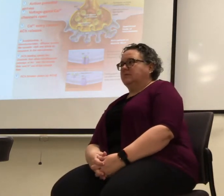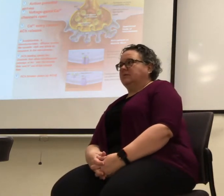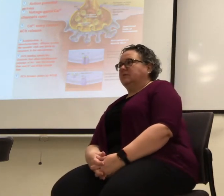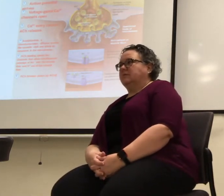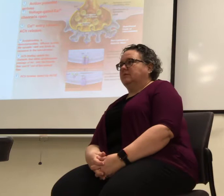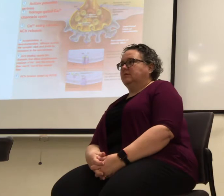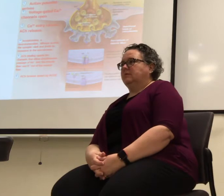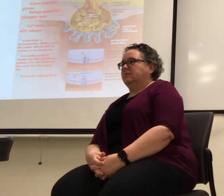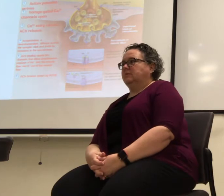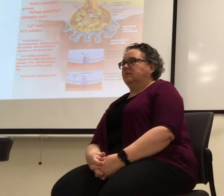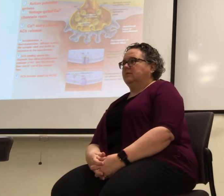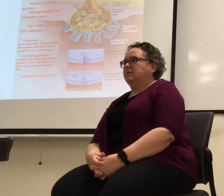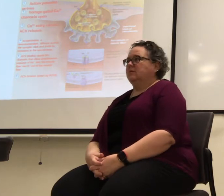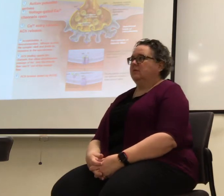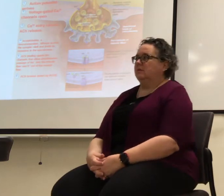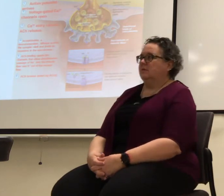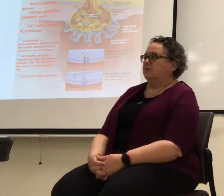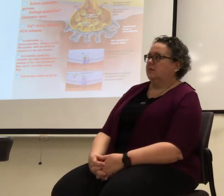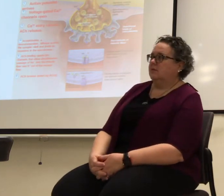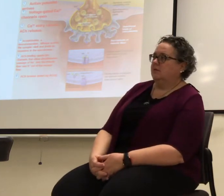the